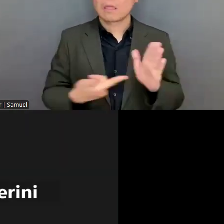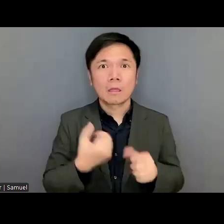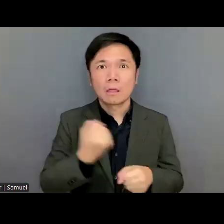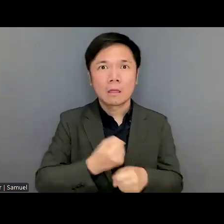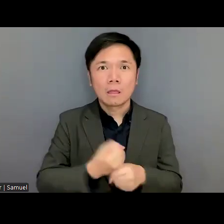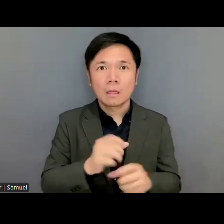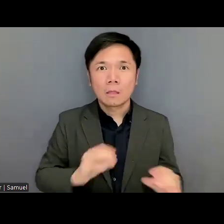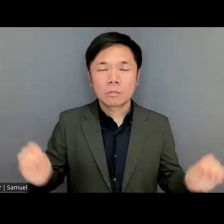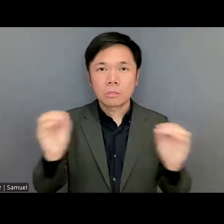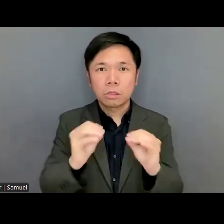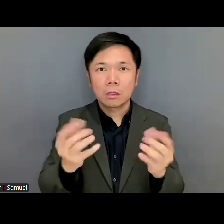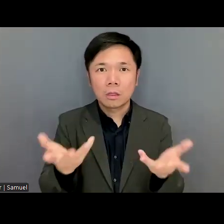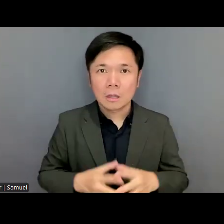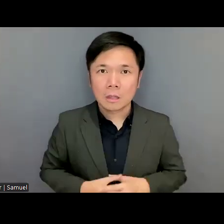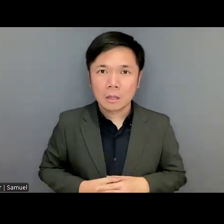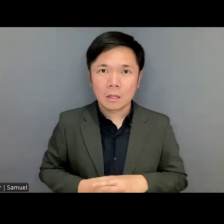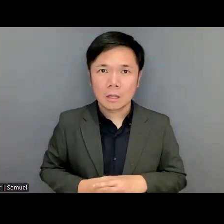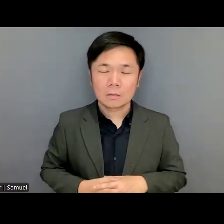if you may.